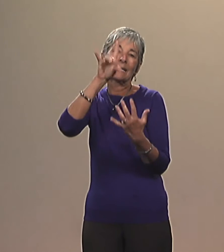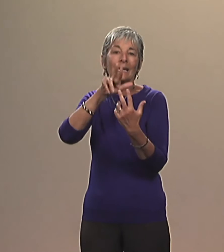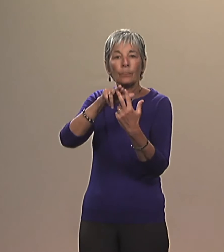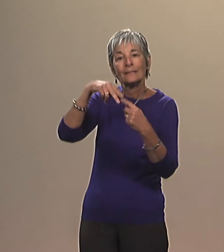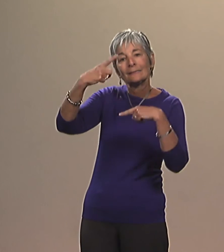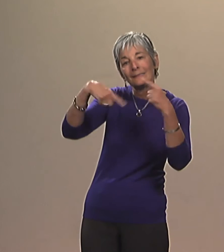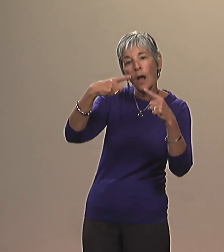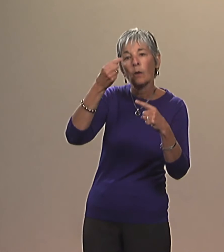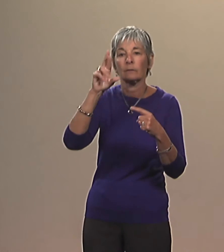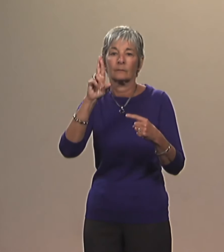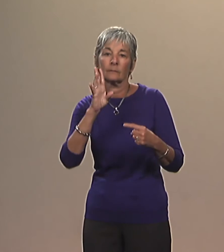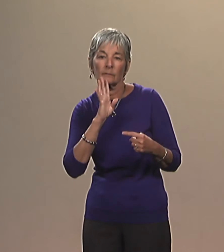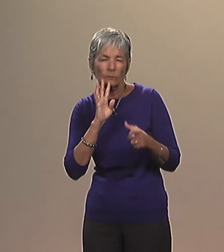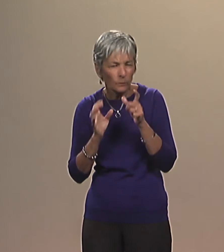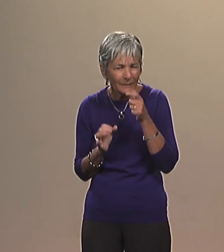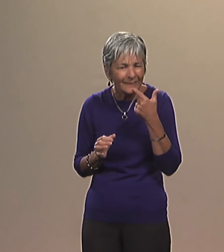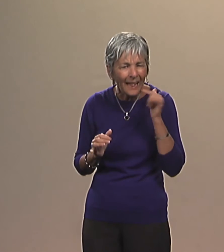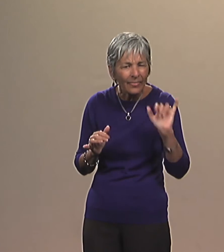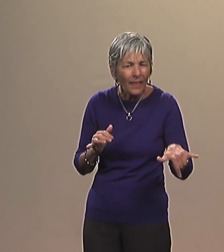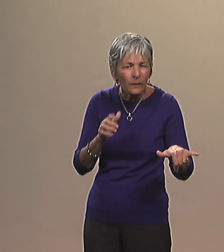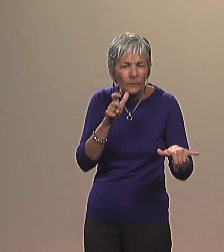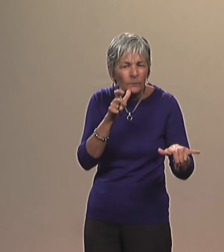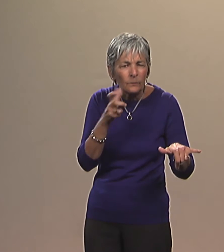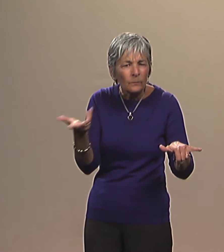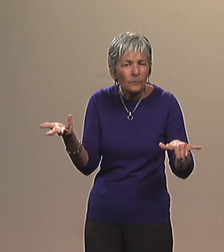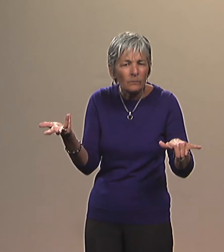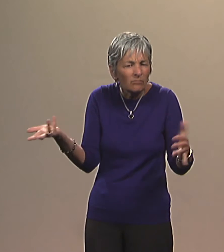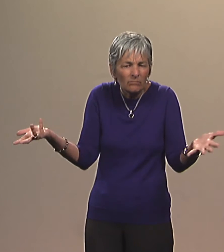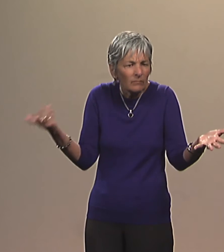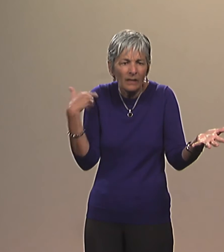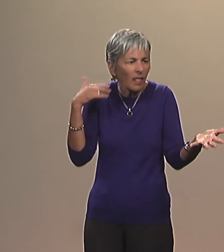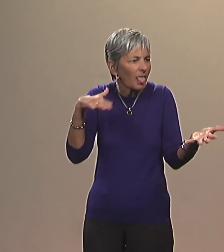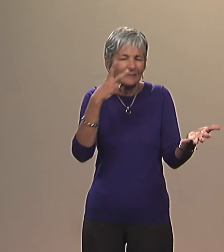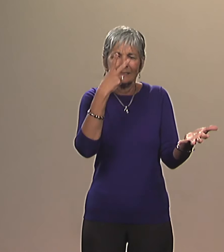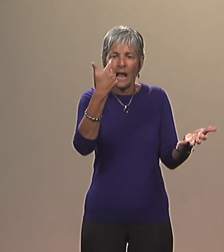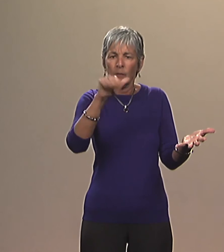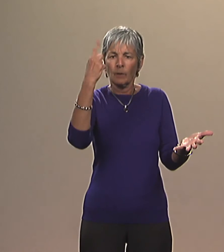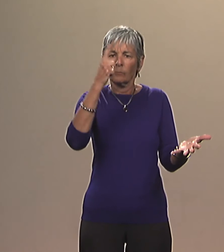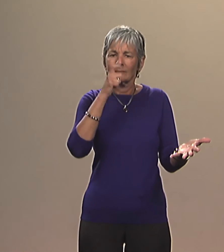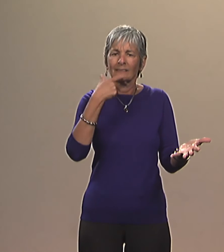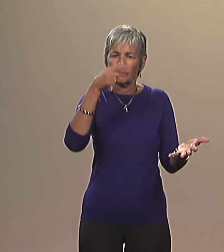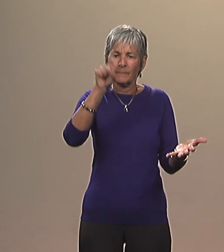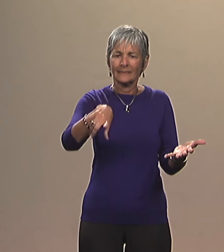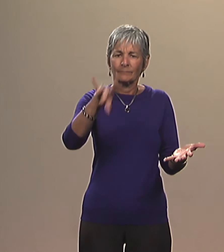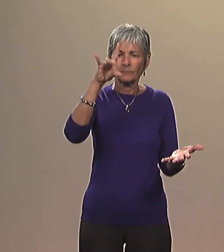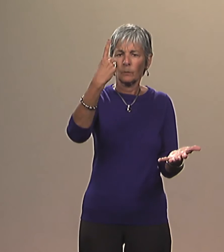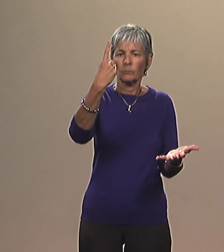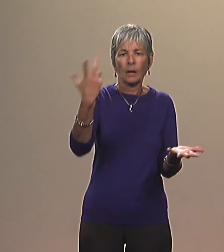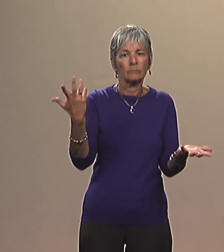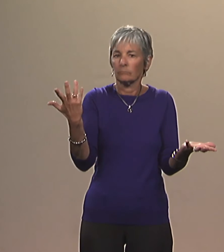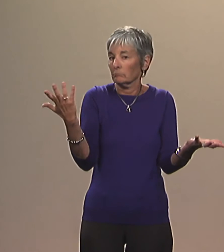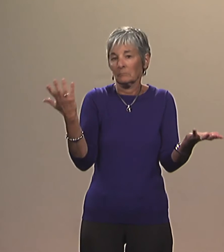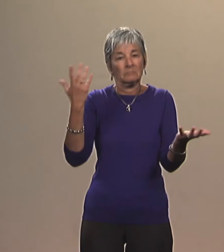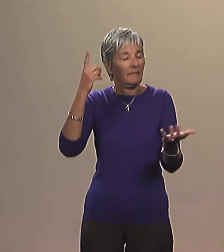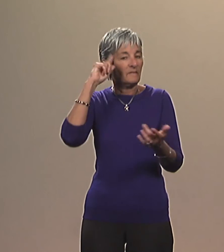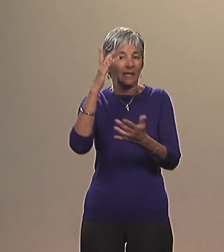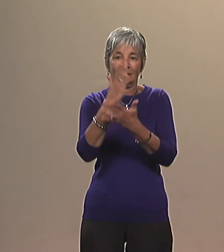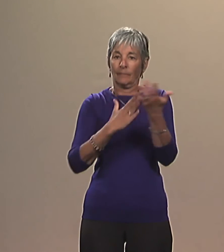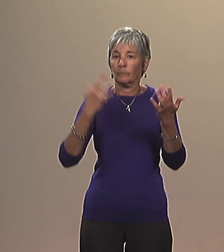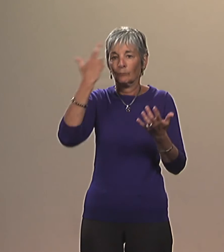choose between signing and speaking. Who said that? I haven't seen anything that tells me that I must choose one, but for some reason,